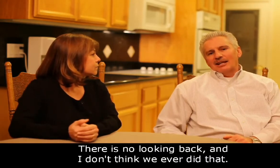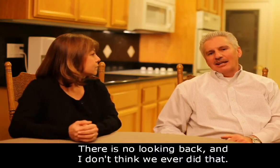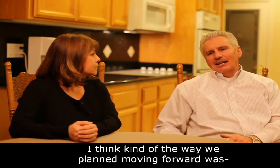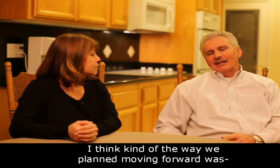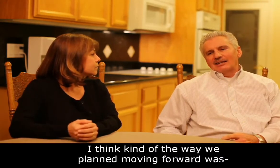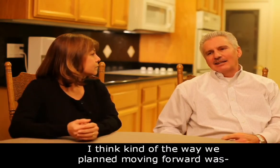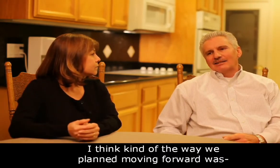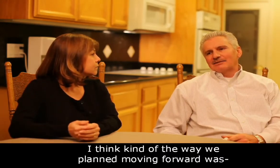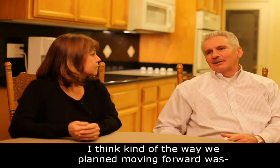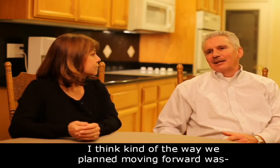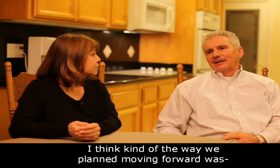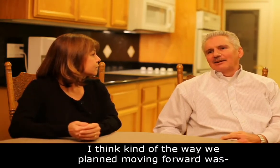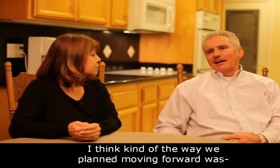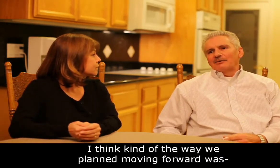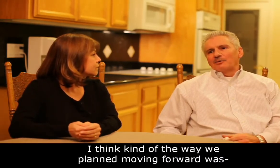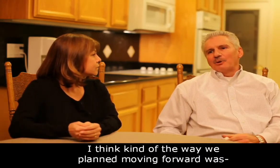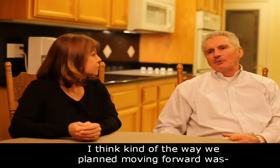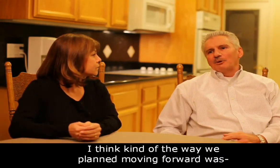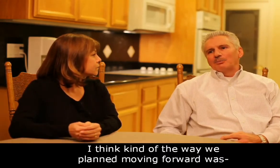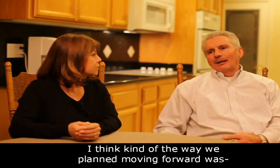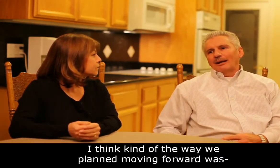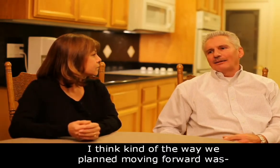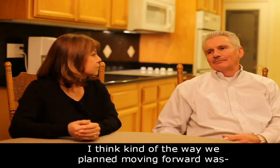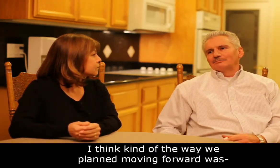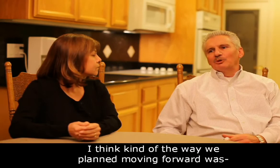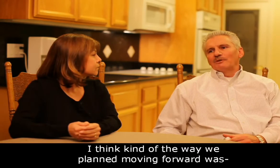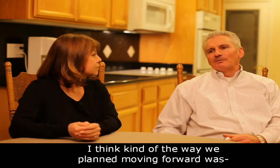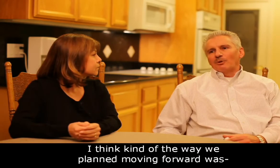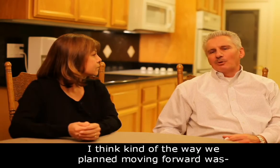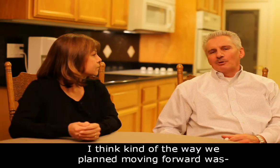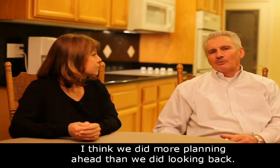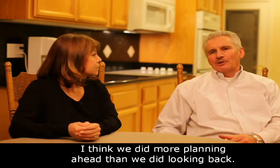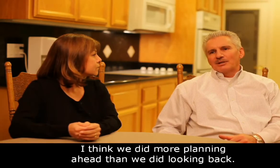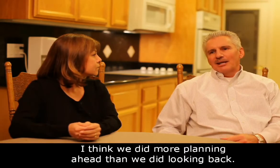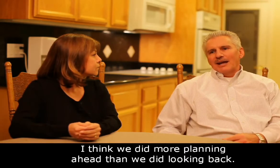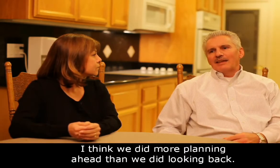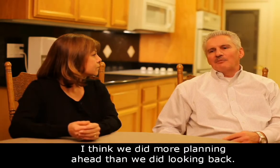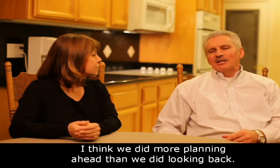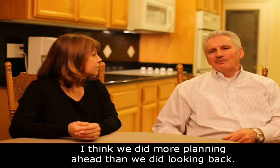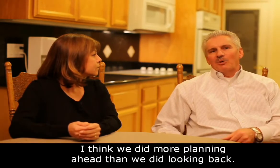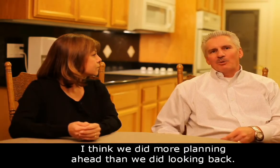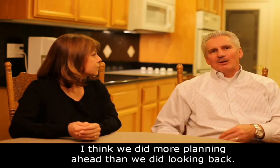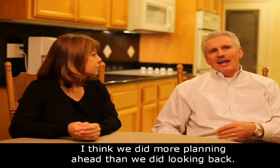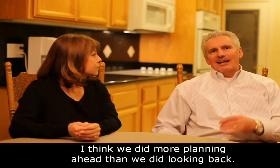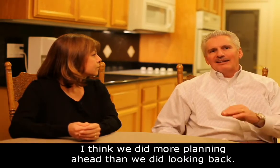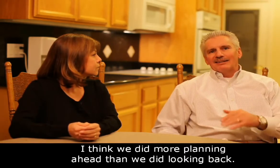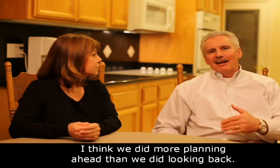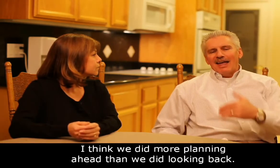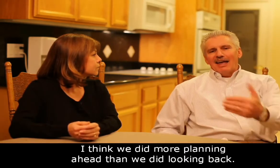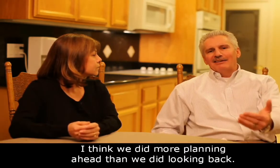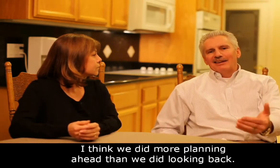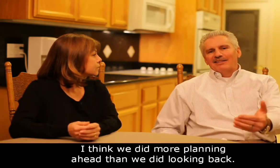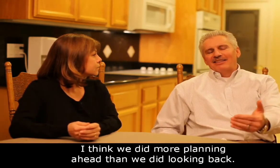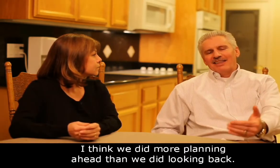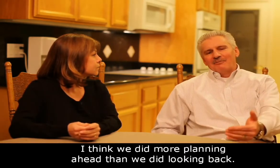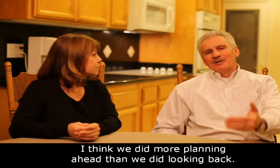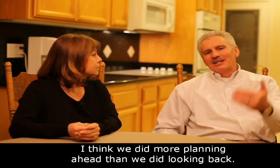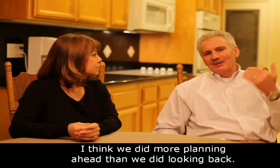And I think that's kind of the way we planned moving forward. Was I think we did more planning ahead than we did